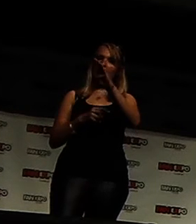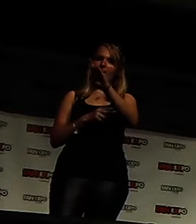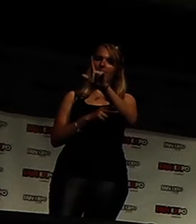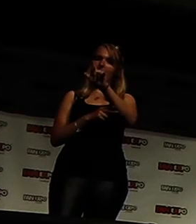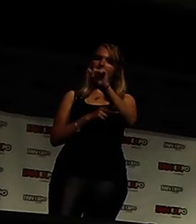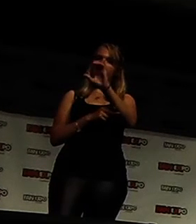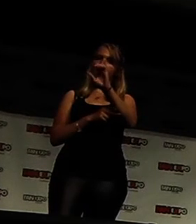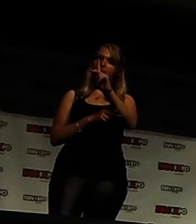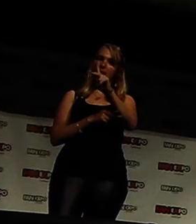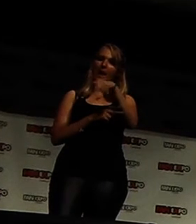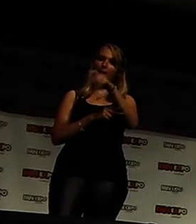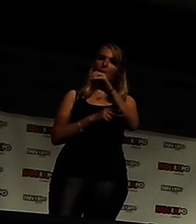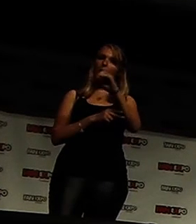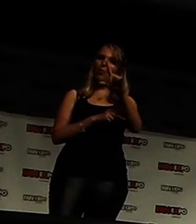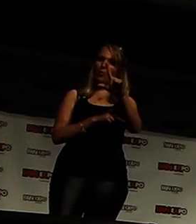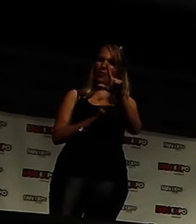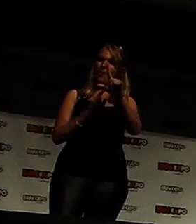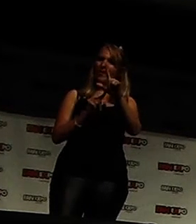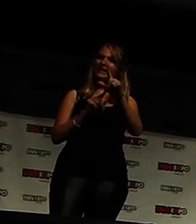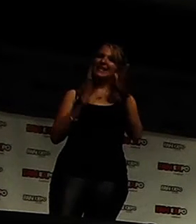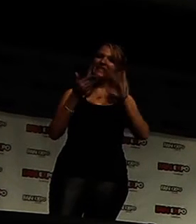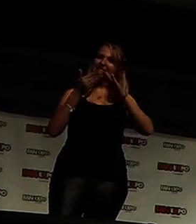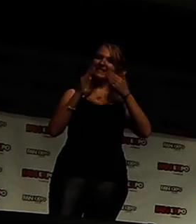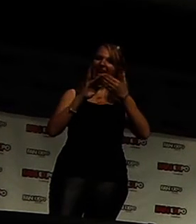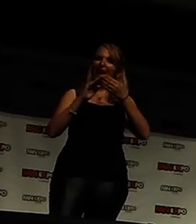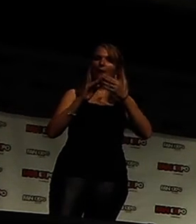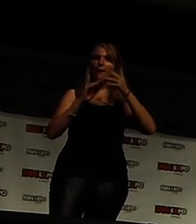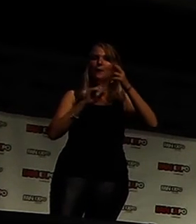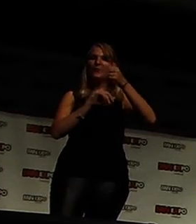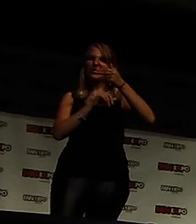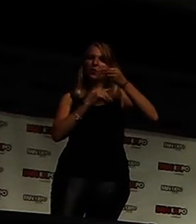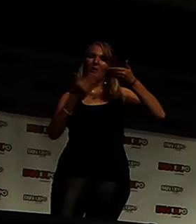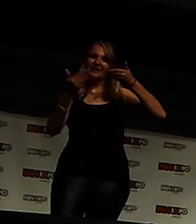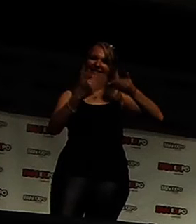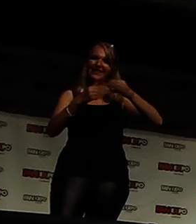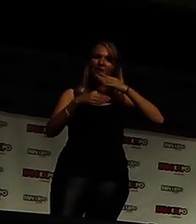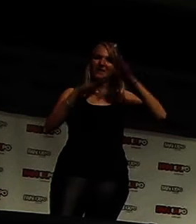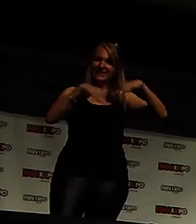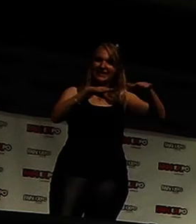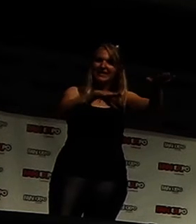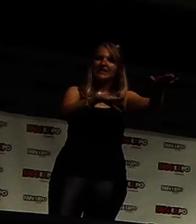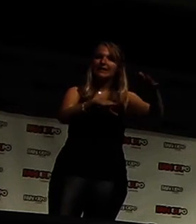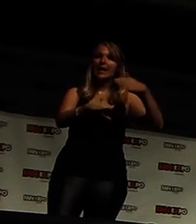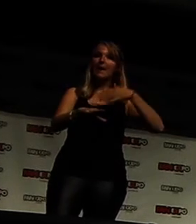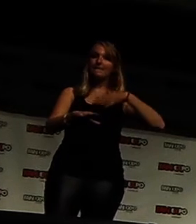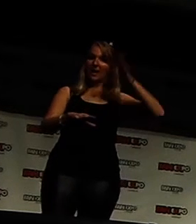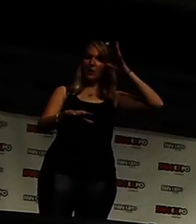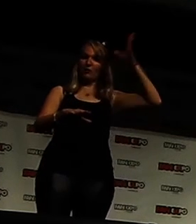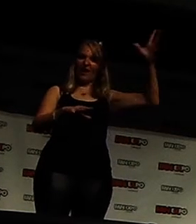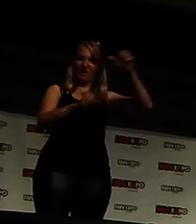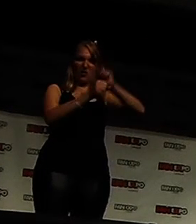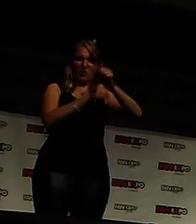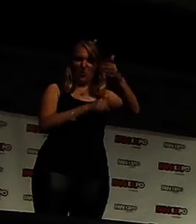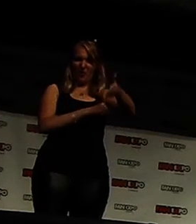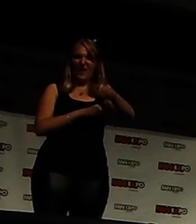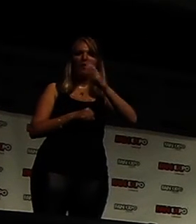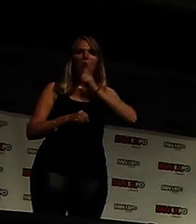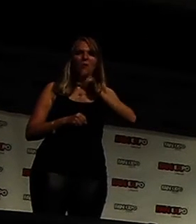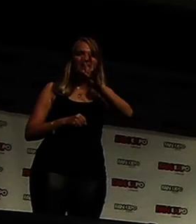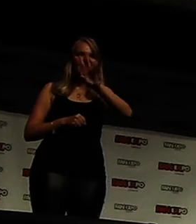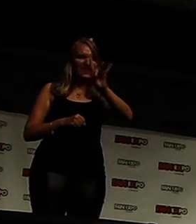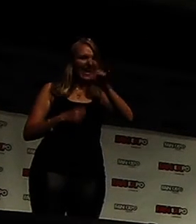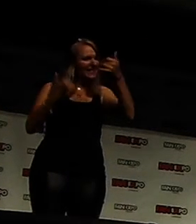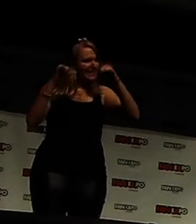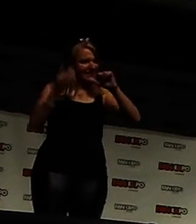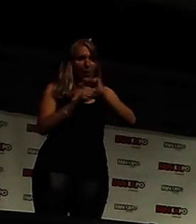it's like a big seaside town resort. And my granddad works on there. He's like 78, and he still works on the